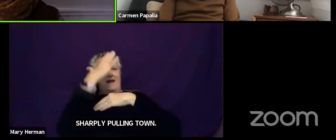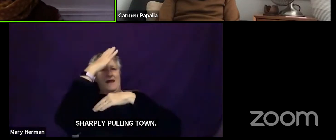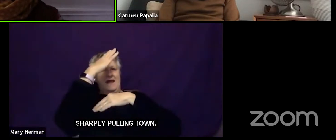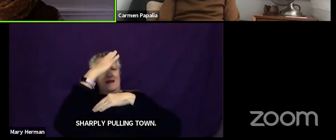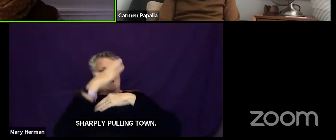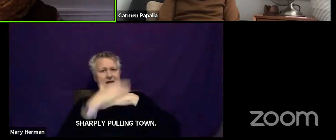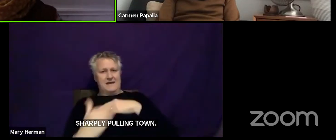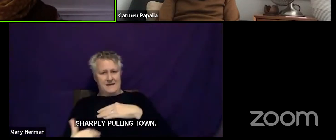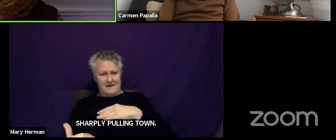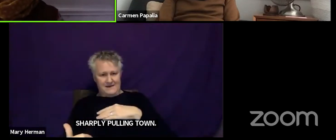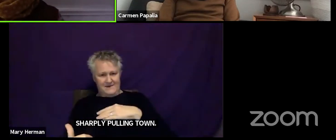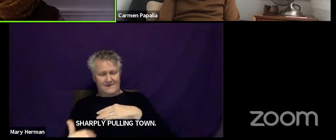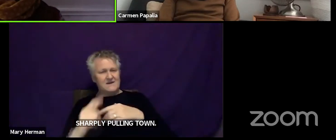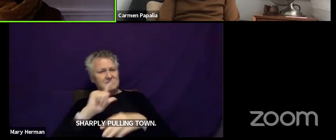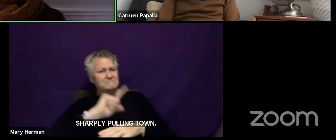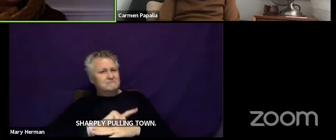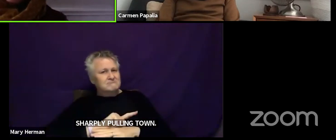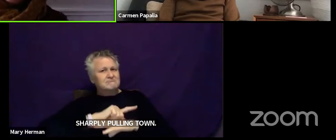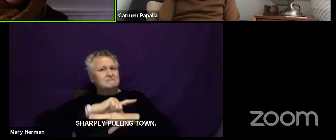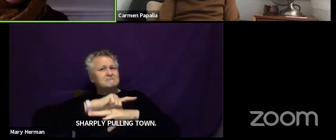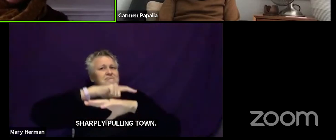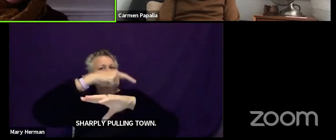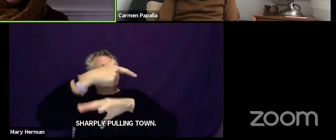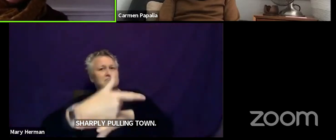until the group is ready to transition.